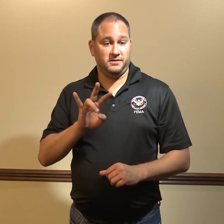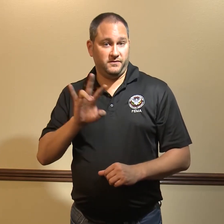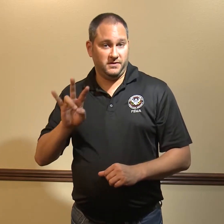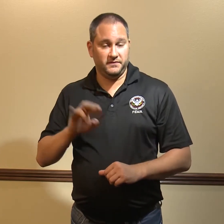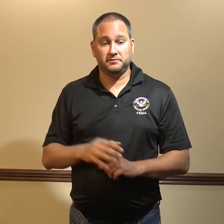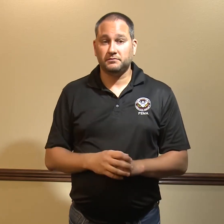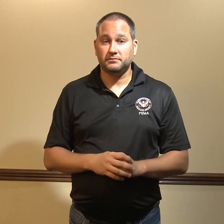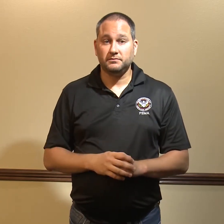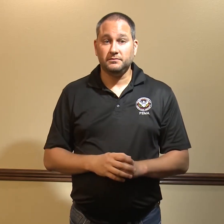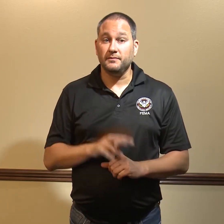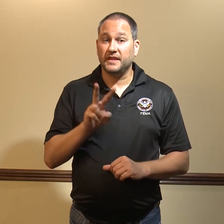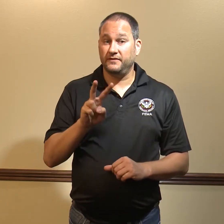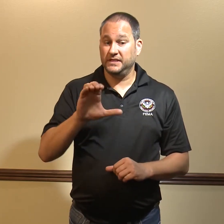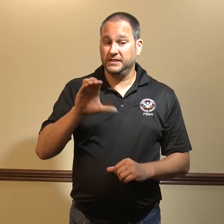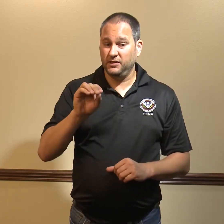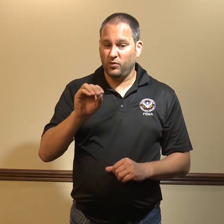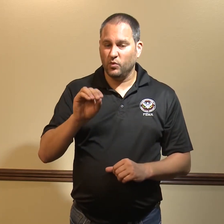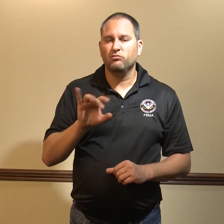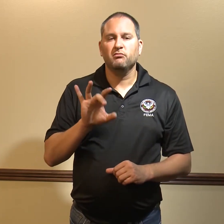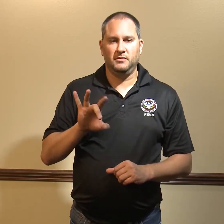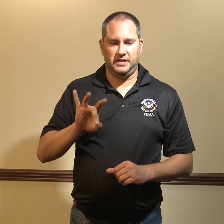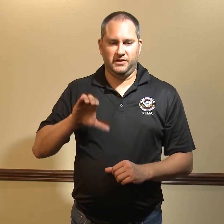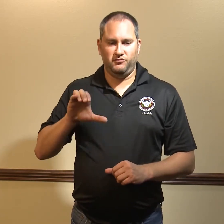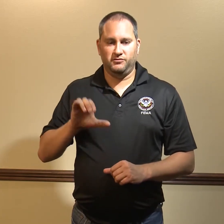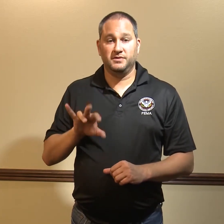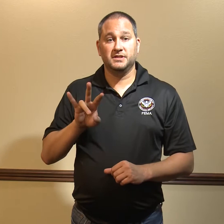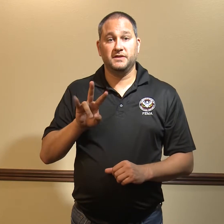877-735-7877. VCO